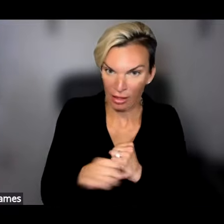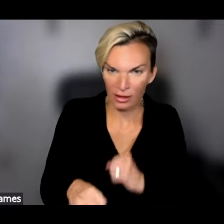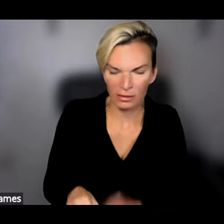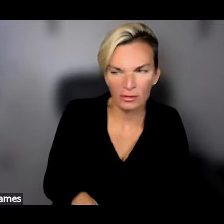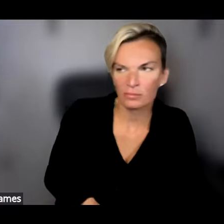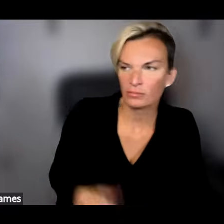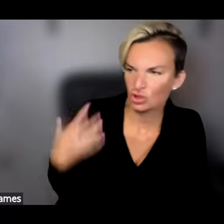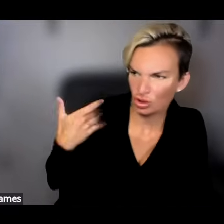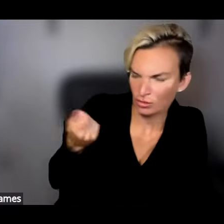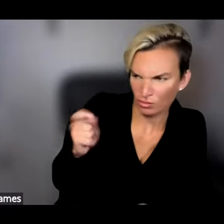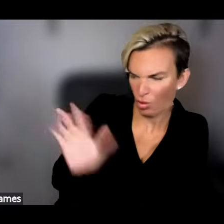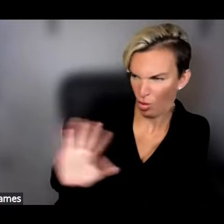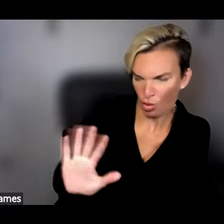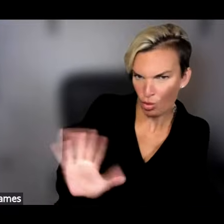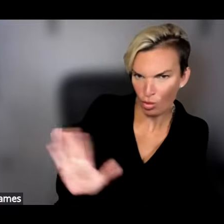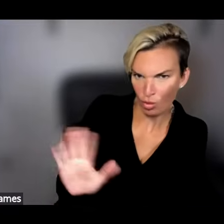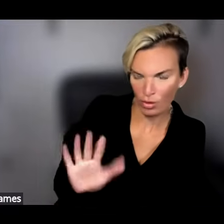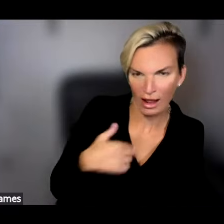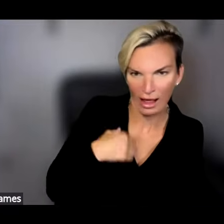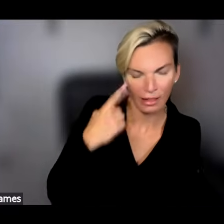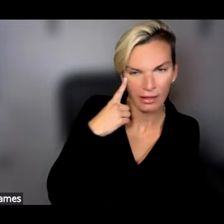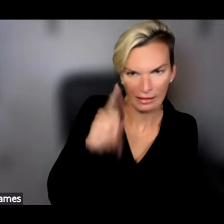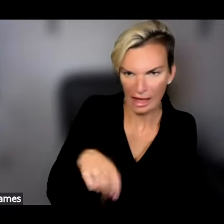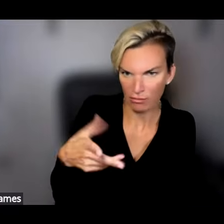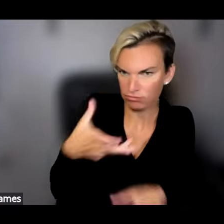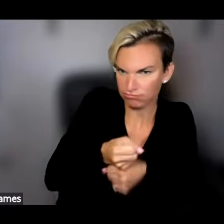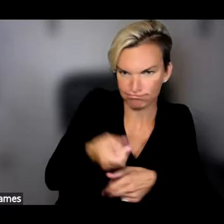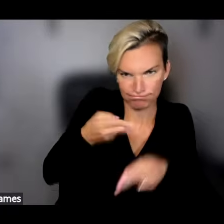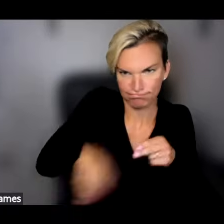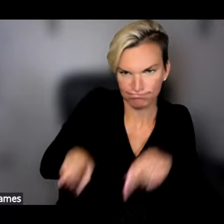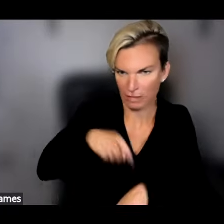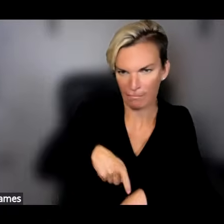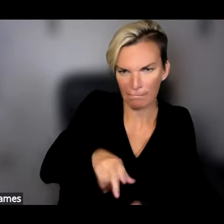this resolved quickly. I think we can too. Mhm. Right. I think that,